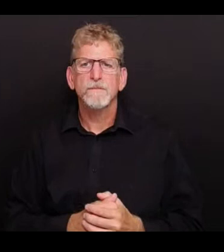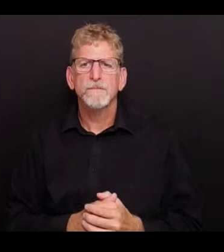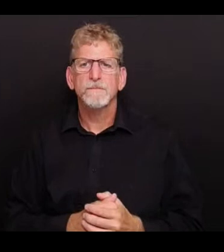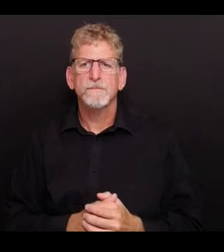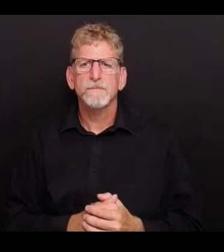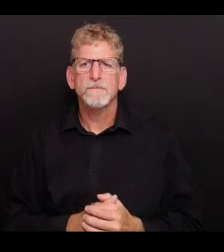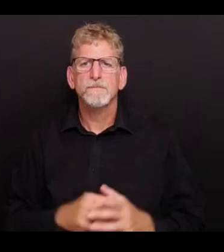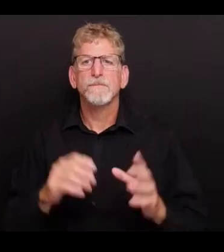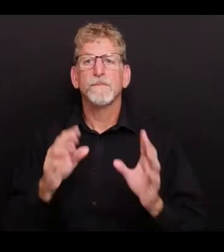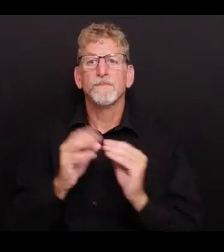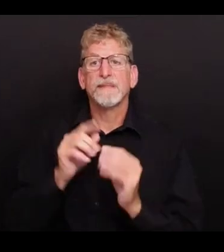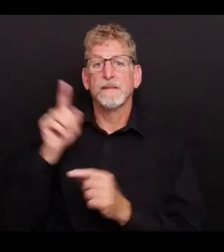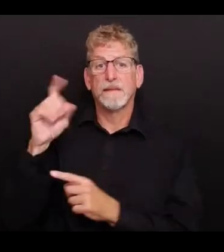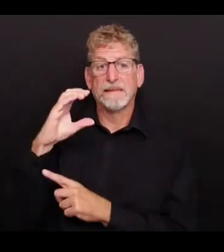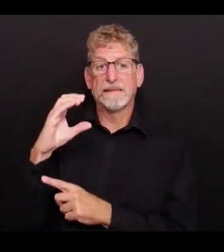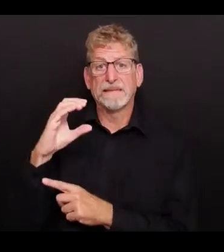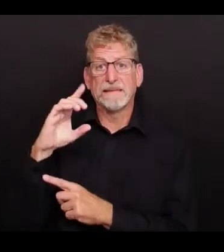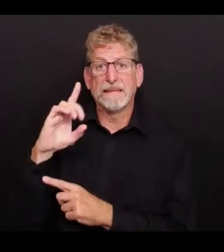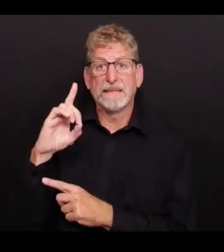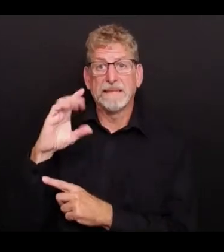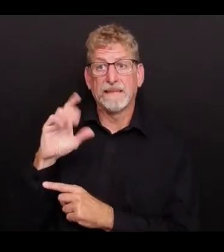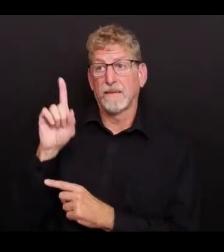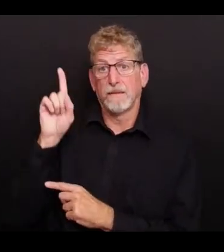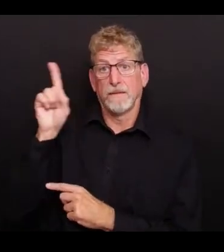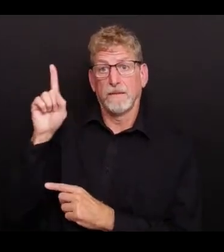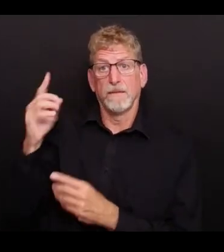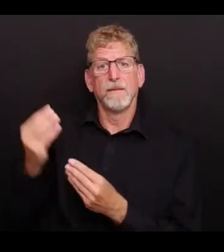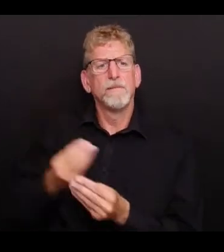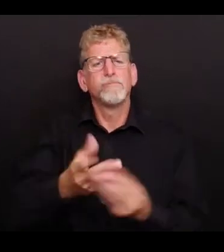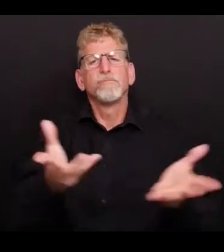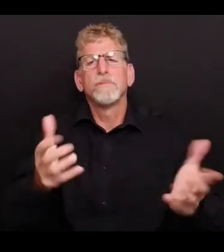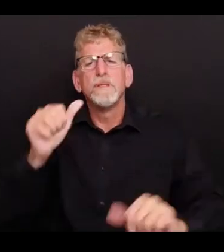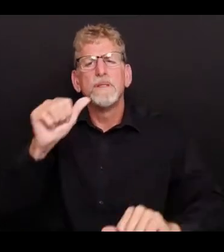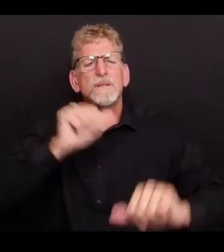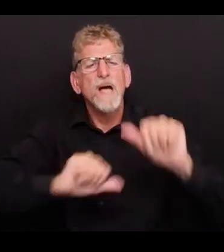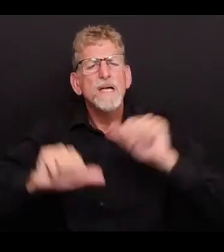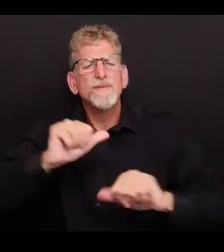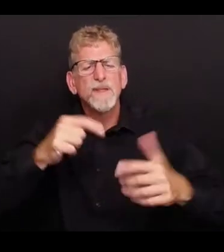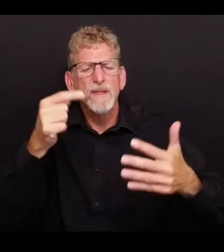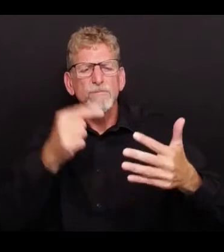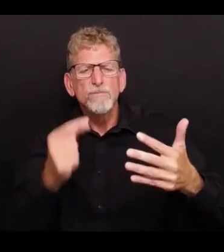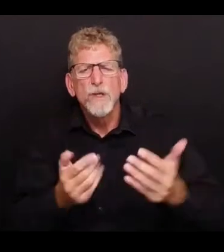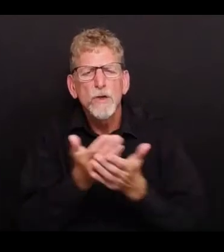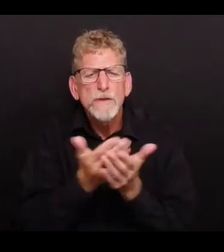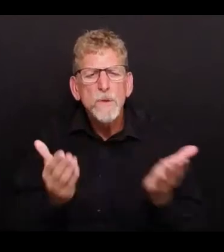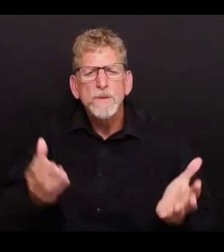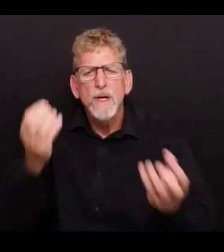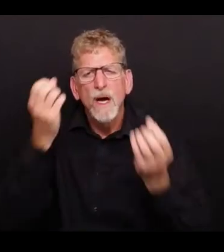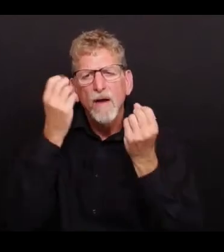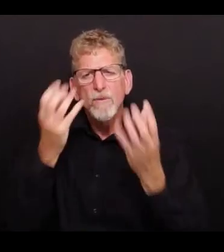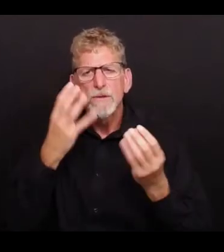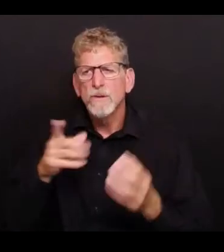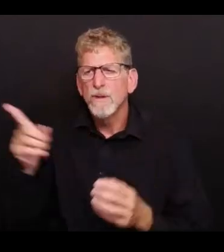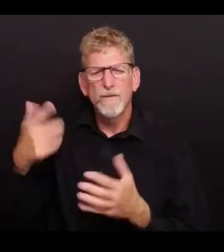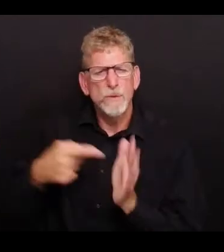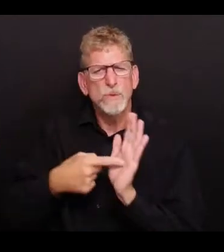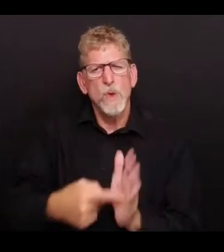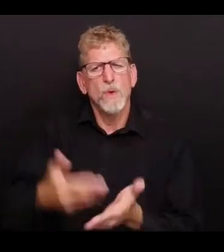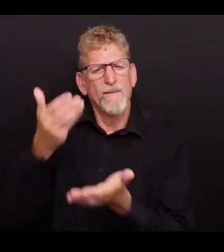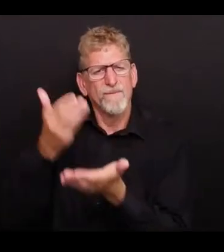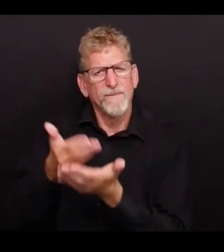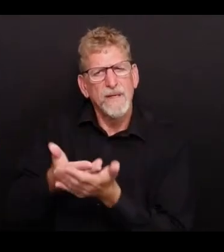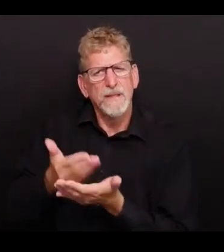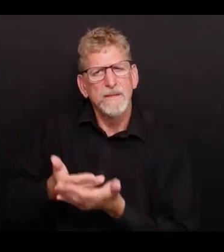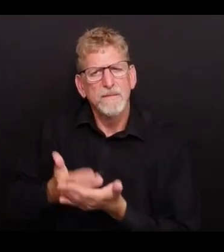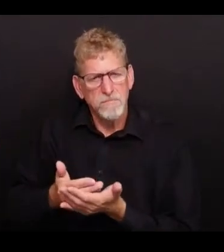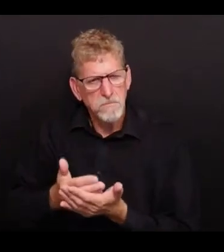updated science brief resource a couple of months ago. It consolidates some of the research backing up the effectiveness of masks. And